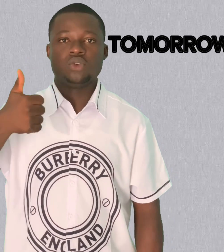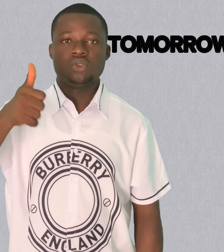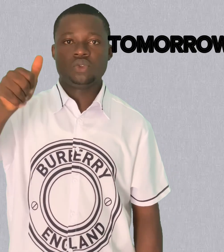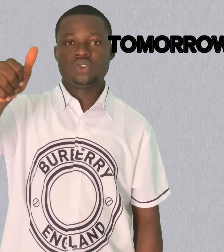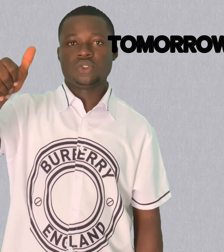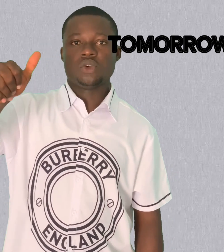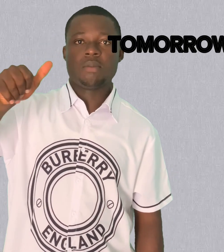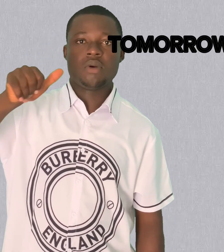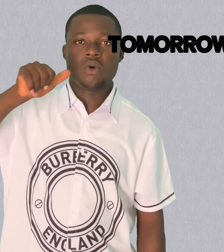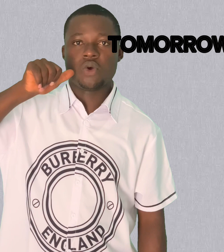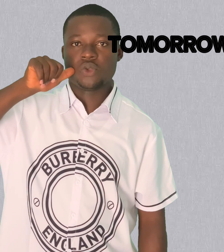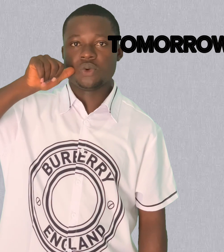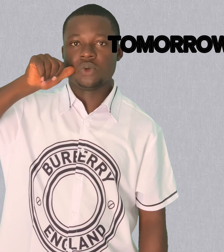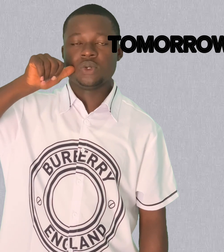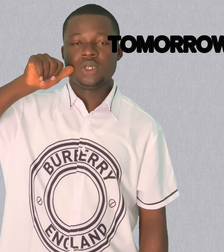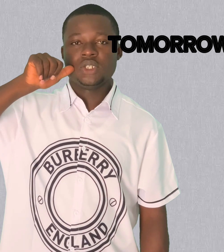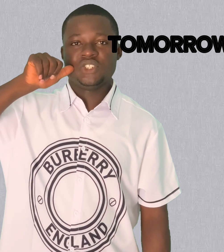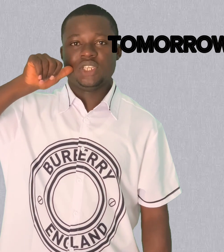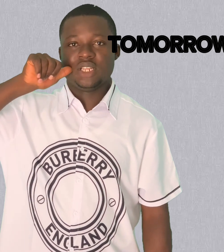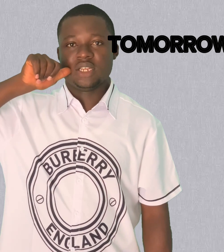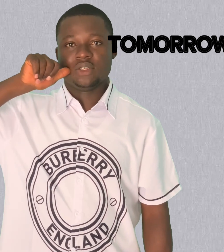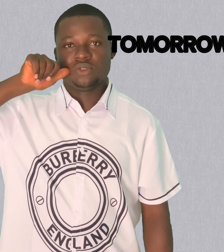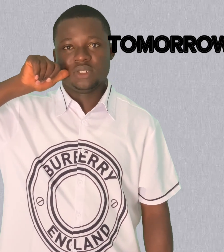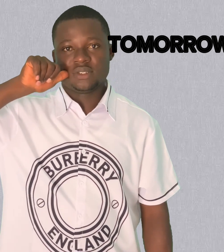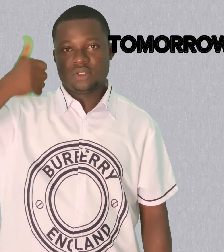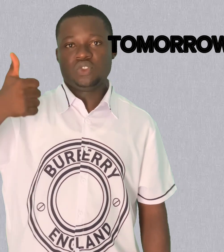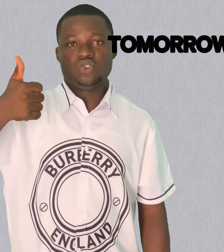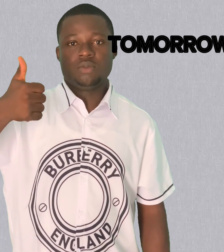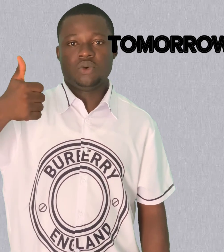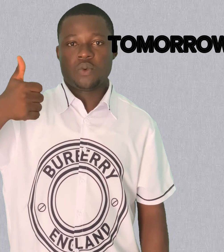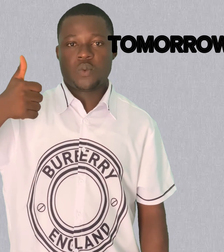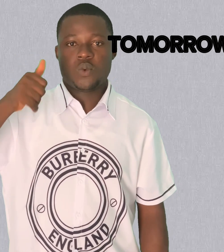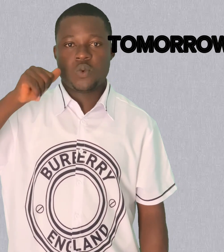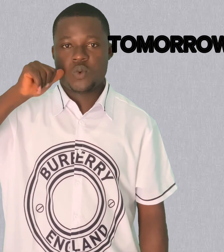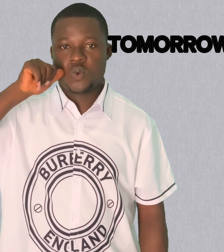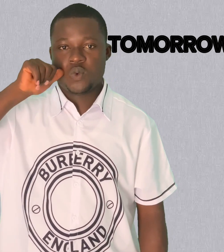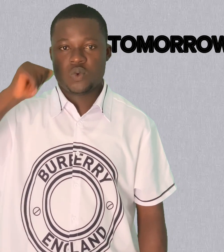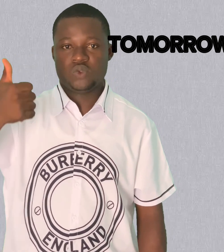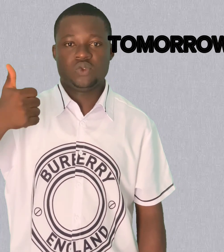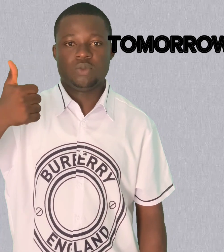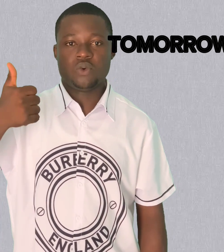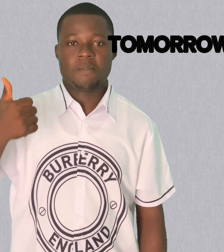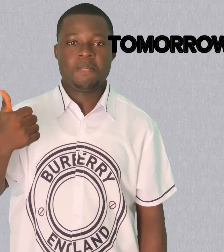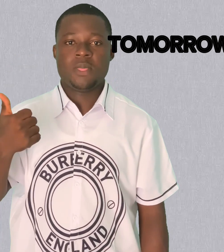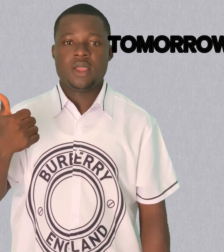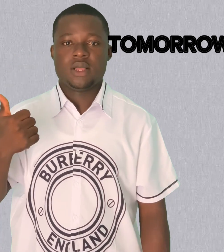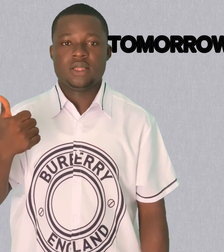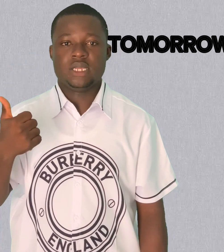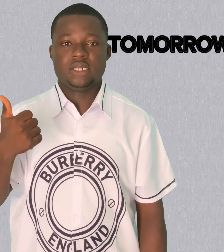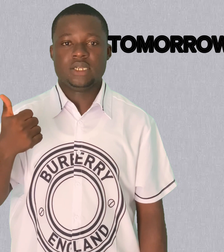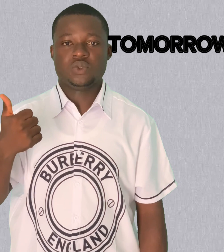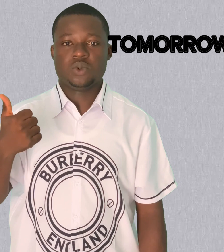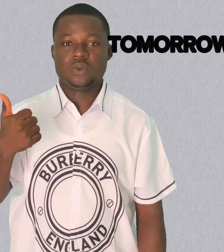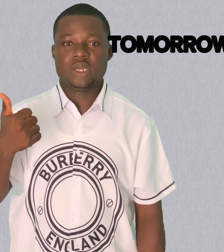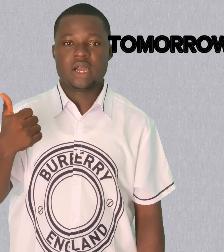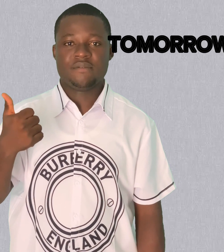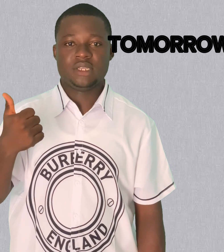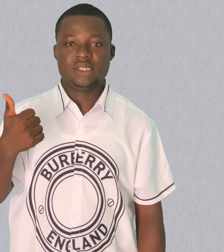you use your thumb on your chin and then you do this. Tomorrow. Tomorrow. Then the next word we have